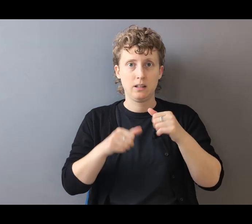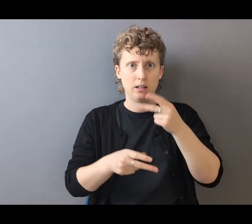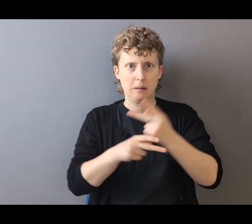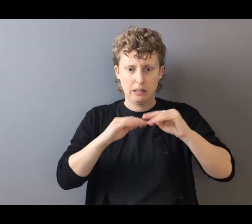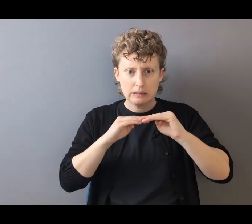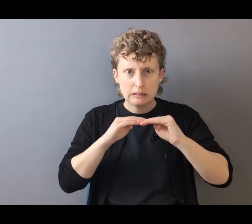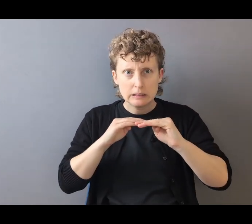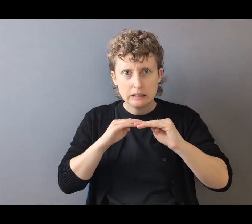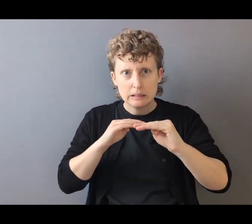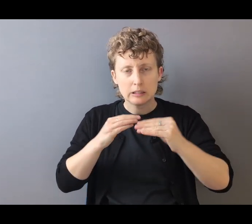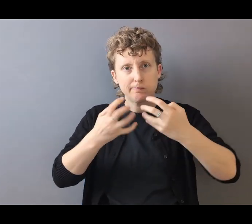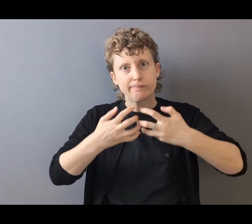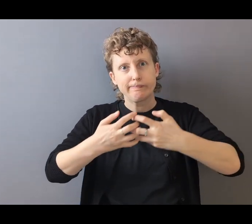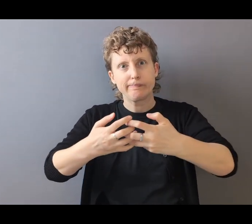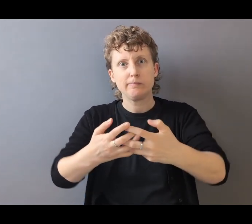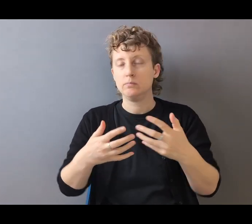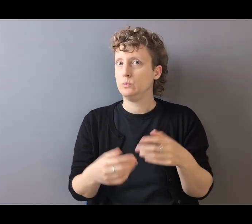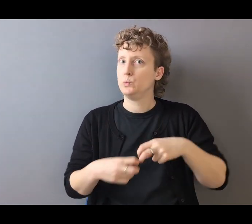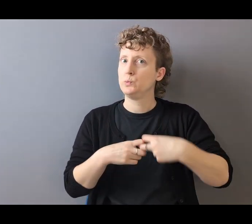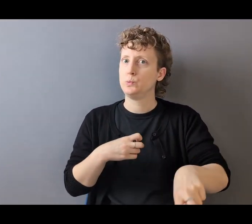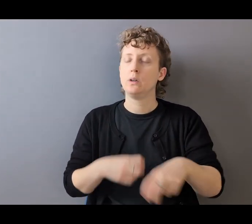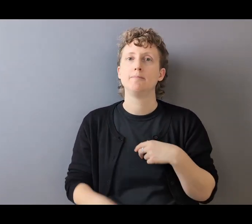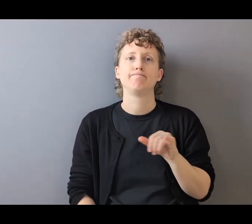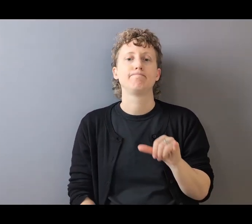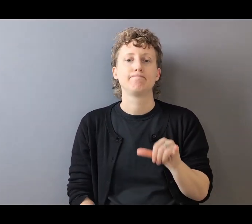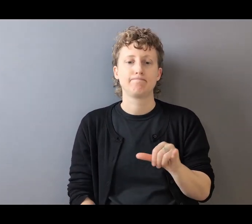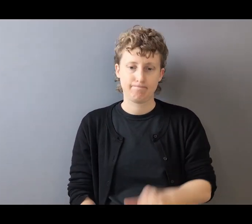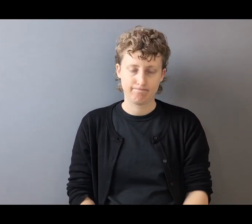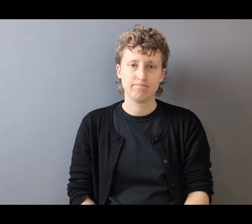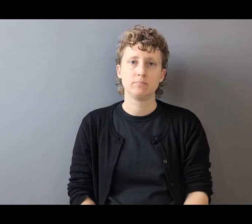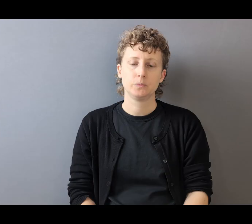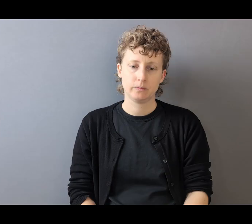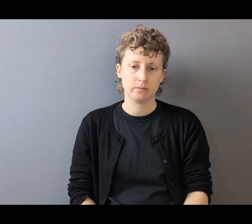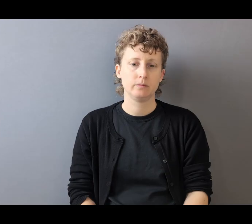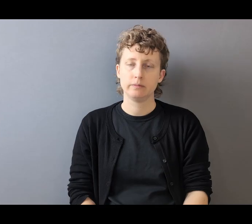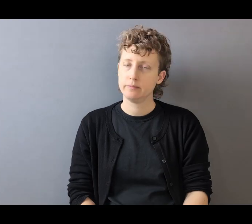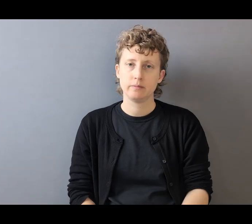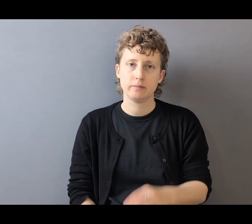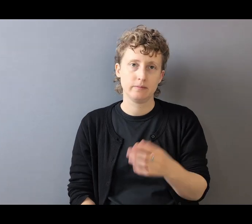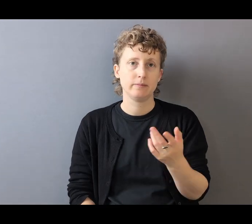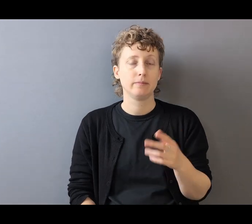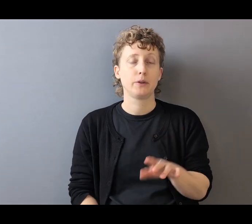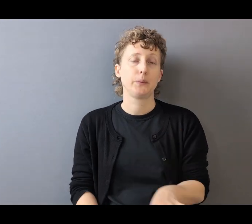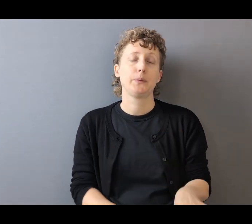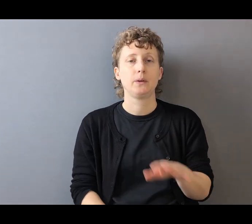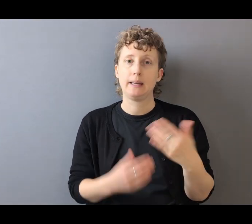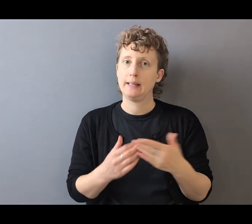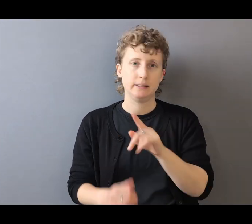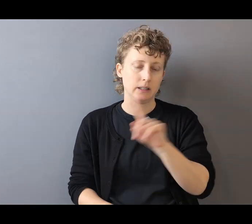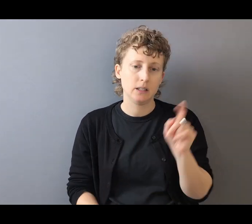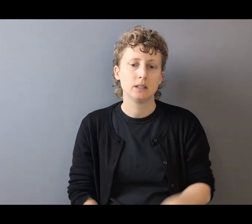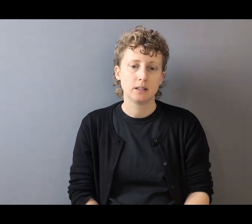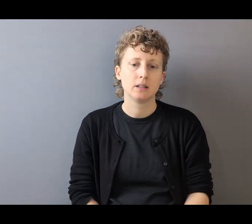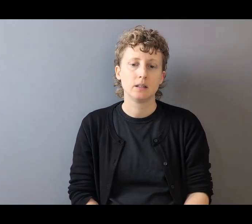this is one topic also that I understand that is definitely not easy. And partly I